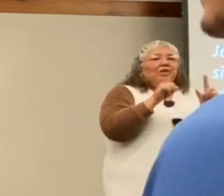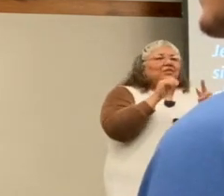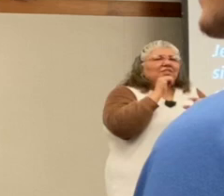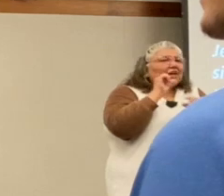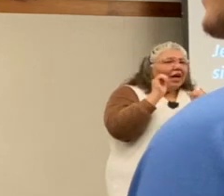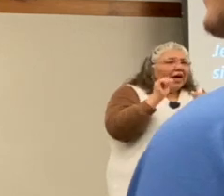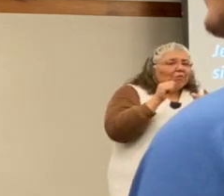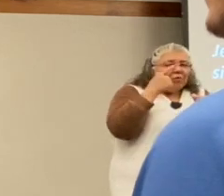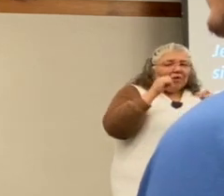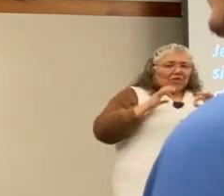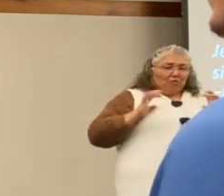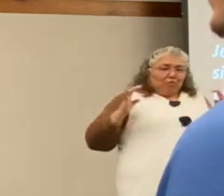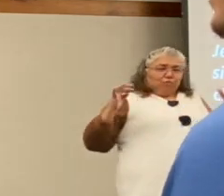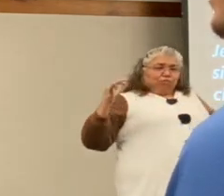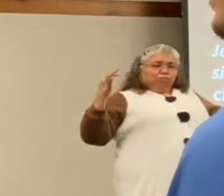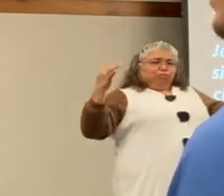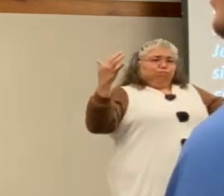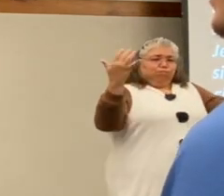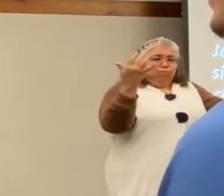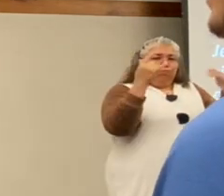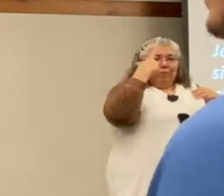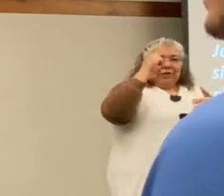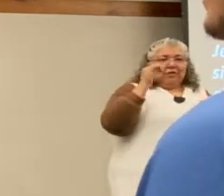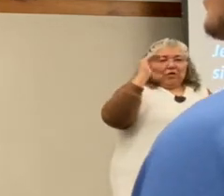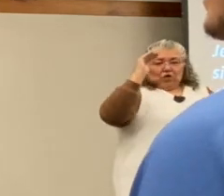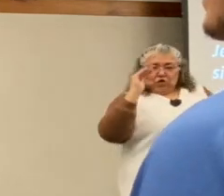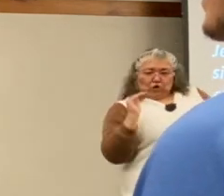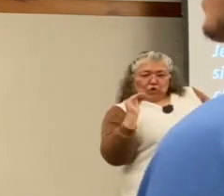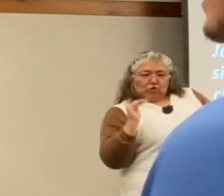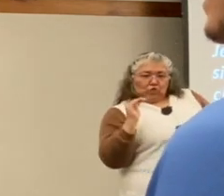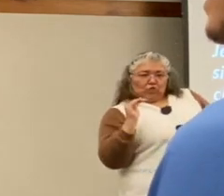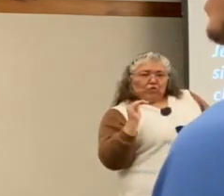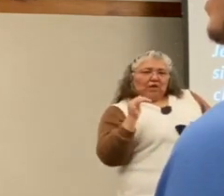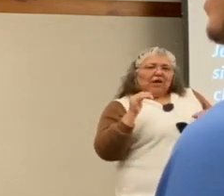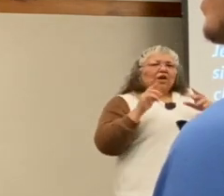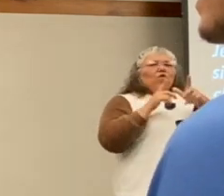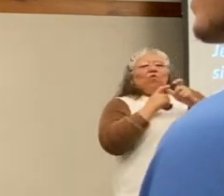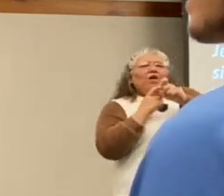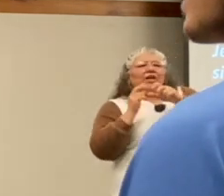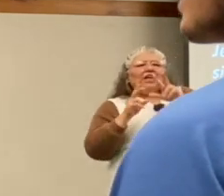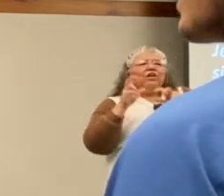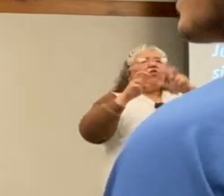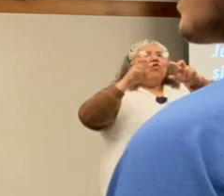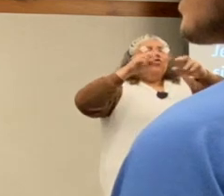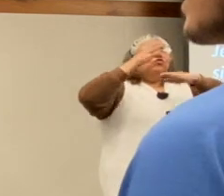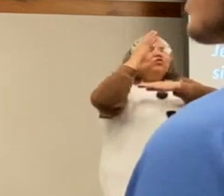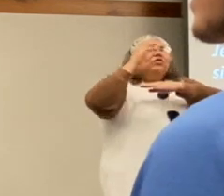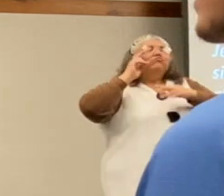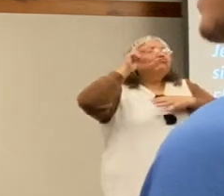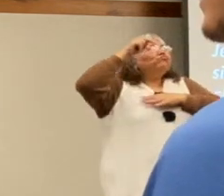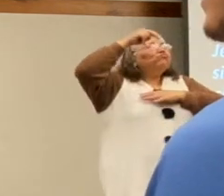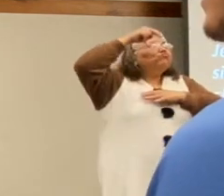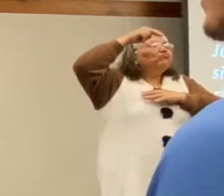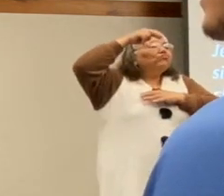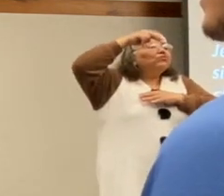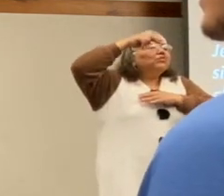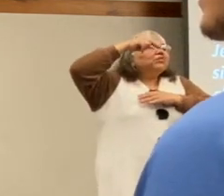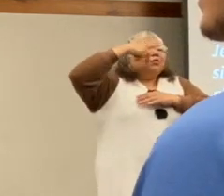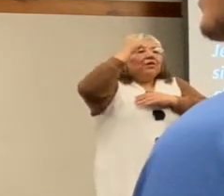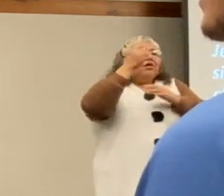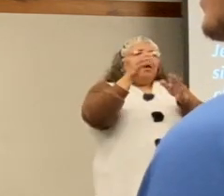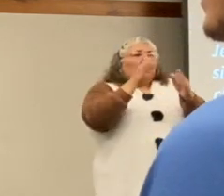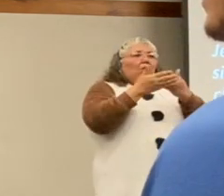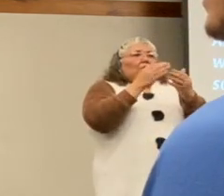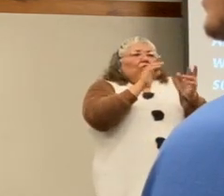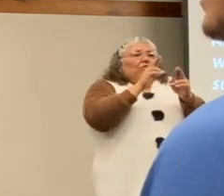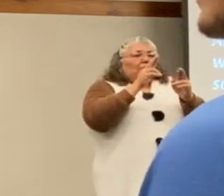because of the crowd, since he was a short man. So running ahead, he climbed up a sycamore tree to see Jesus, since he was about to